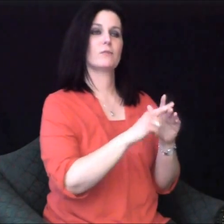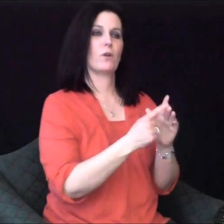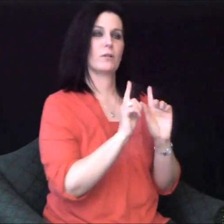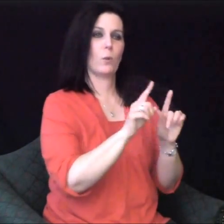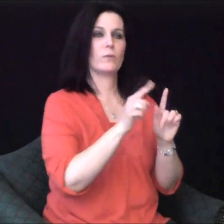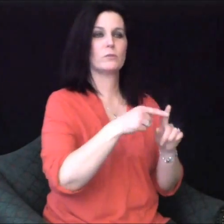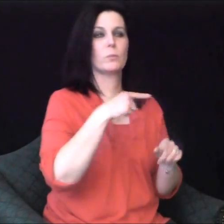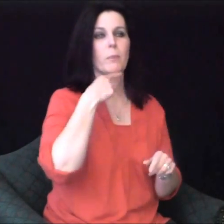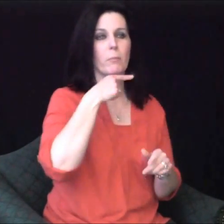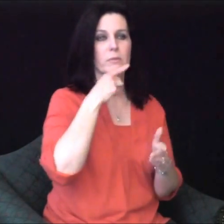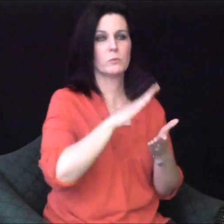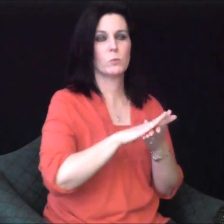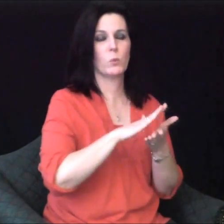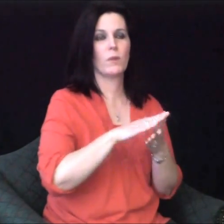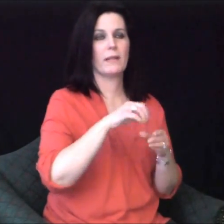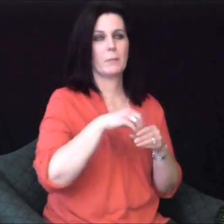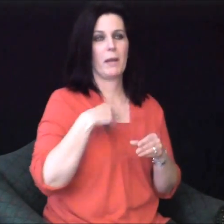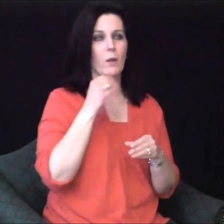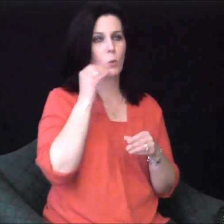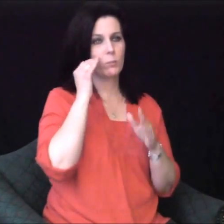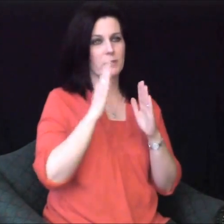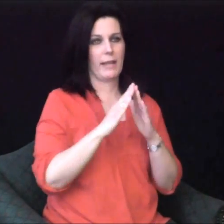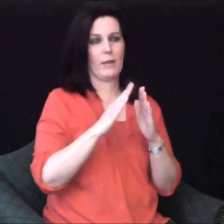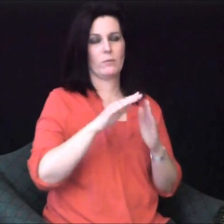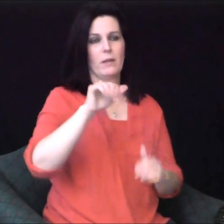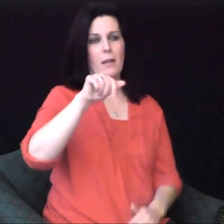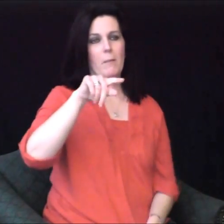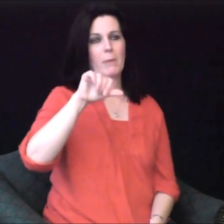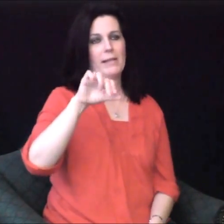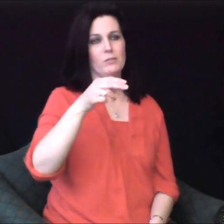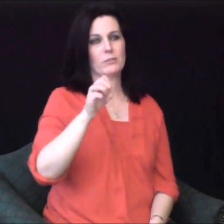Then I started going to public school in my hometown, Apache,